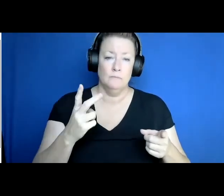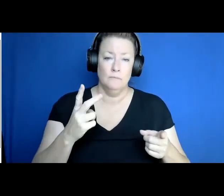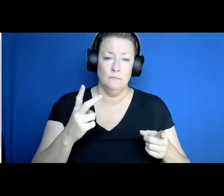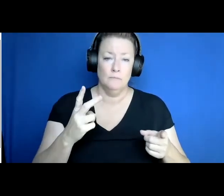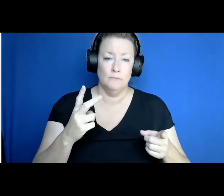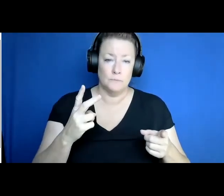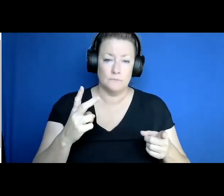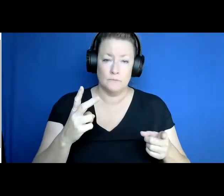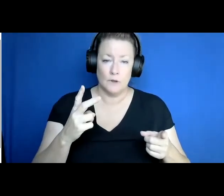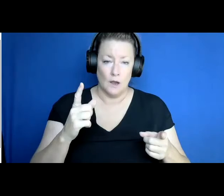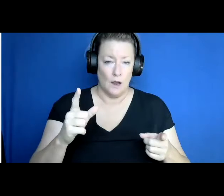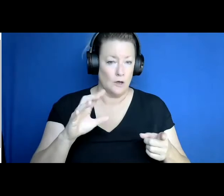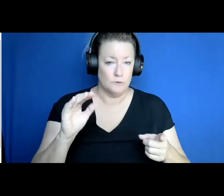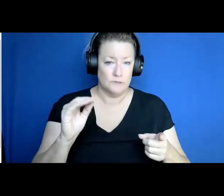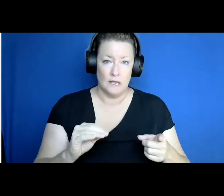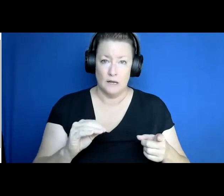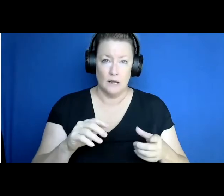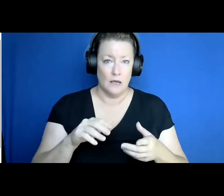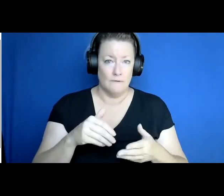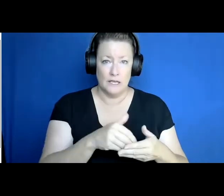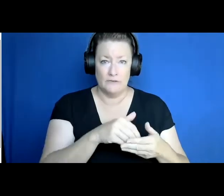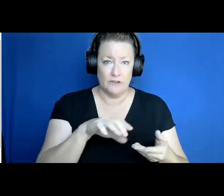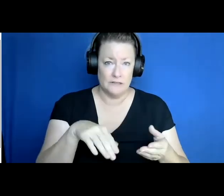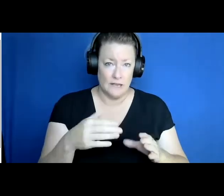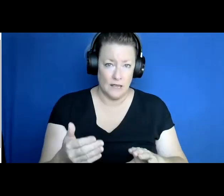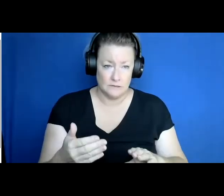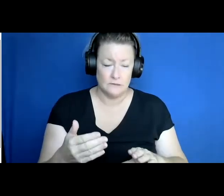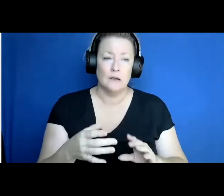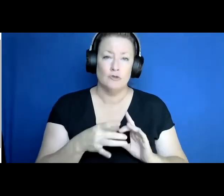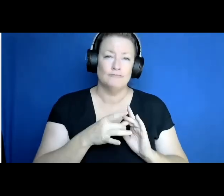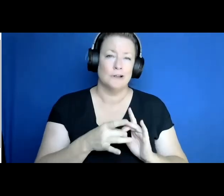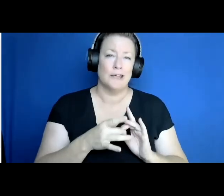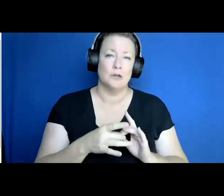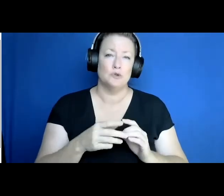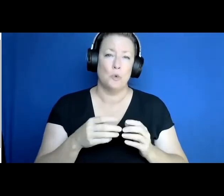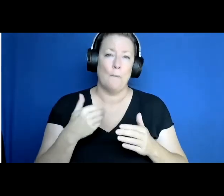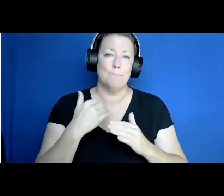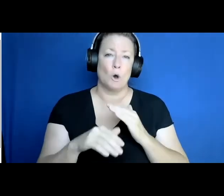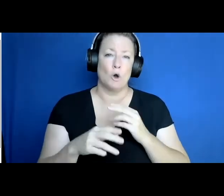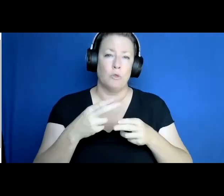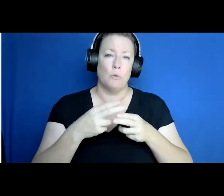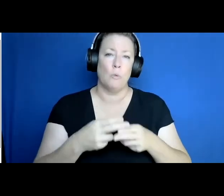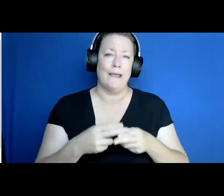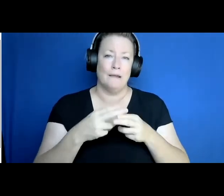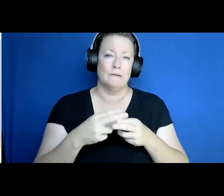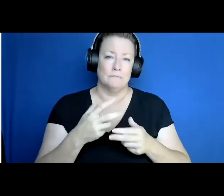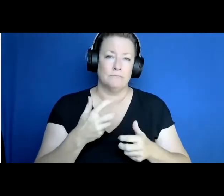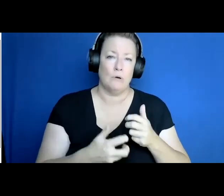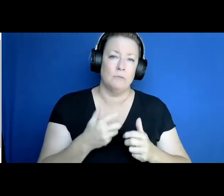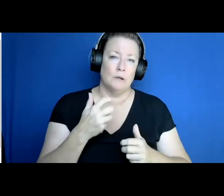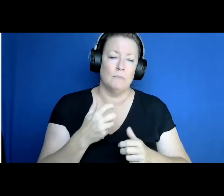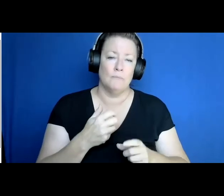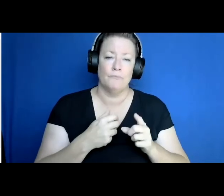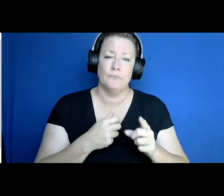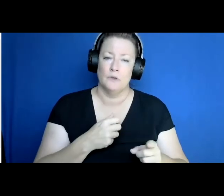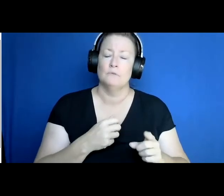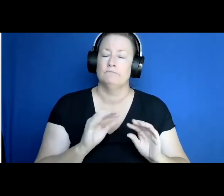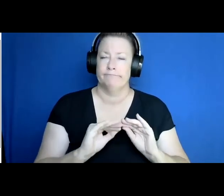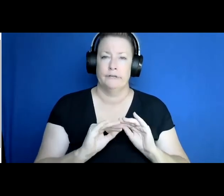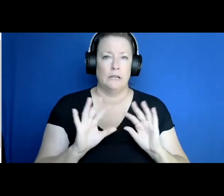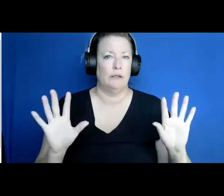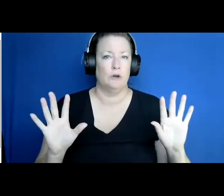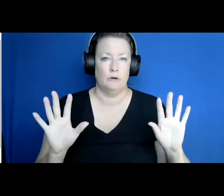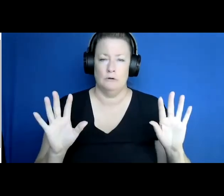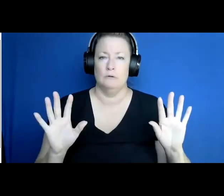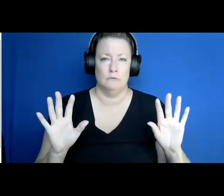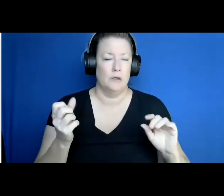deaths were attributed to a birth weight distribution issue. So this gives us a very clear guidance as to where we